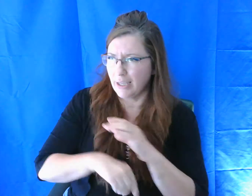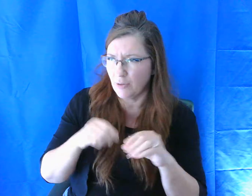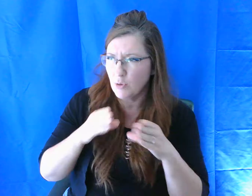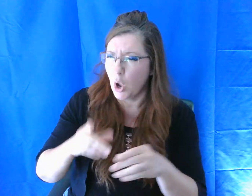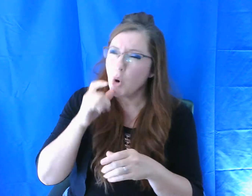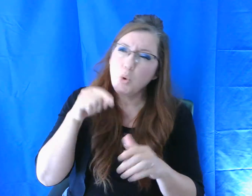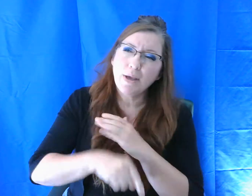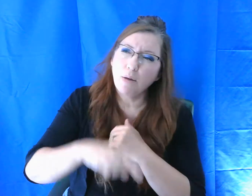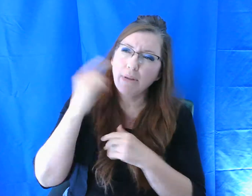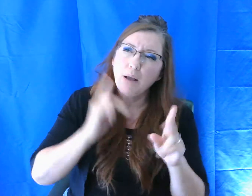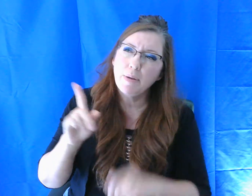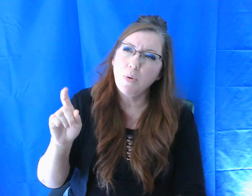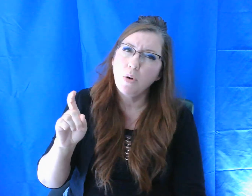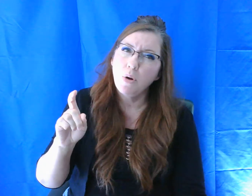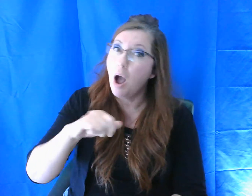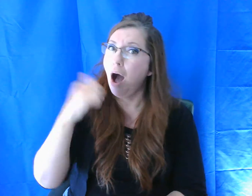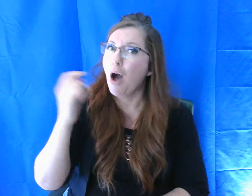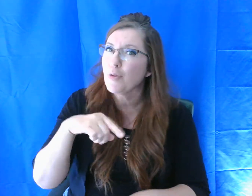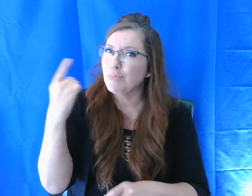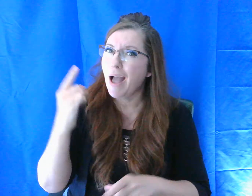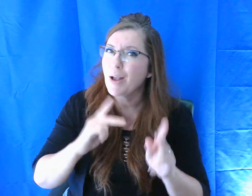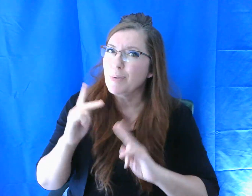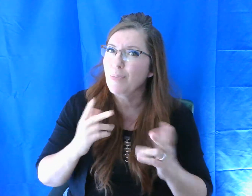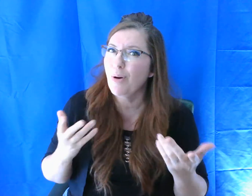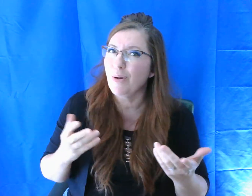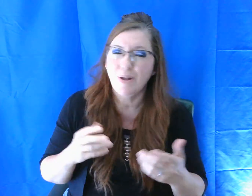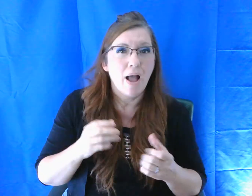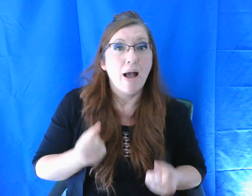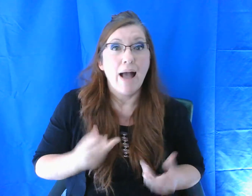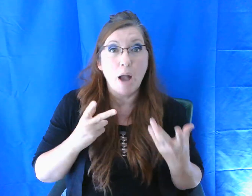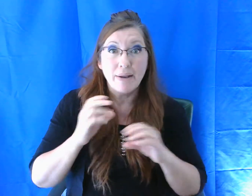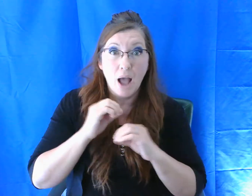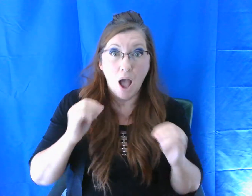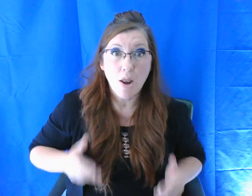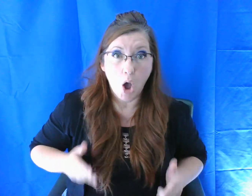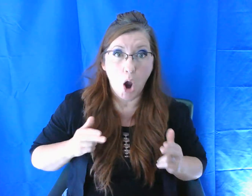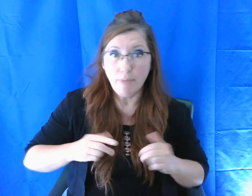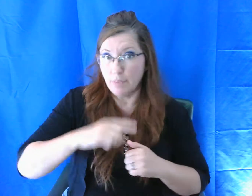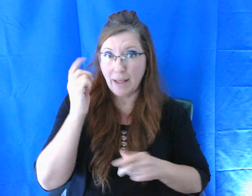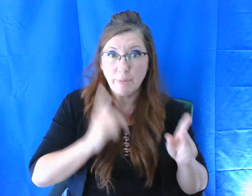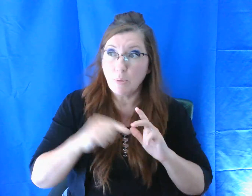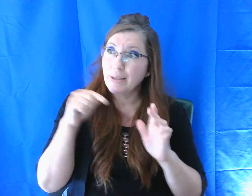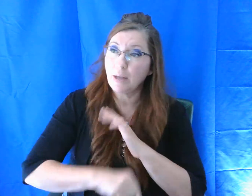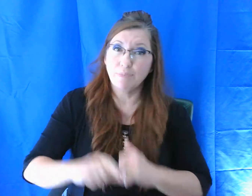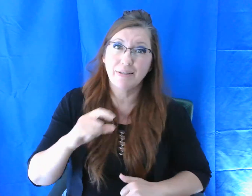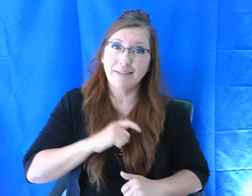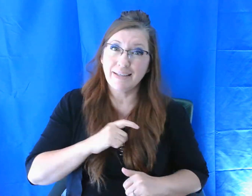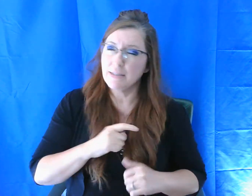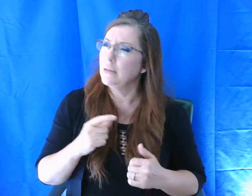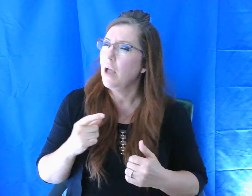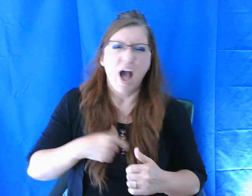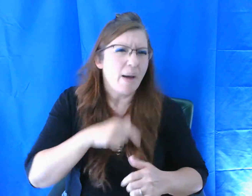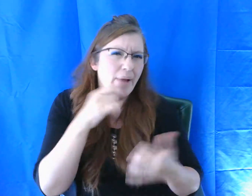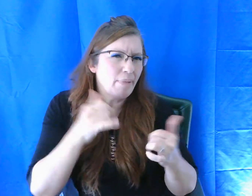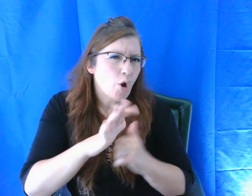people? Other black people. How many unarmed black men were killed last year by the police? I'm not playing your game. How many? I'm not playing your game. Well, these are numbers.